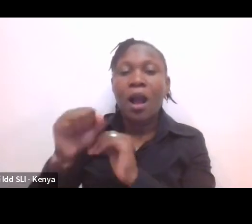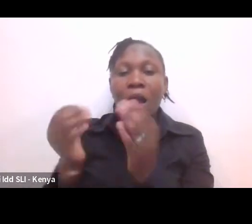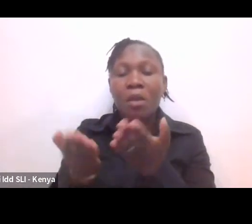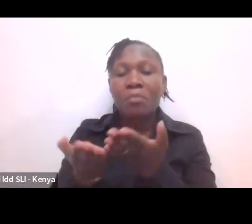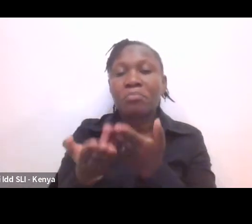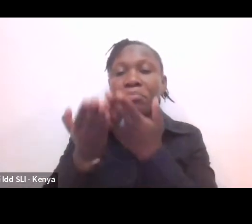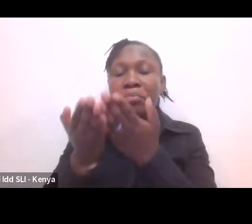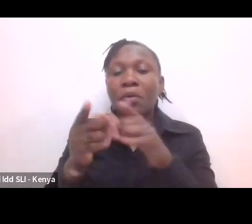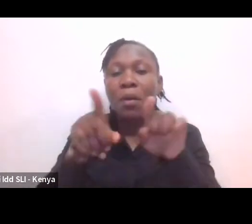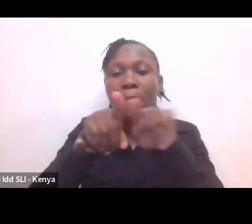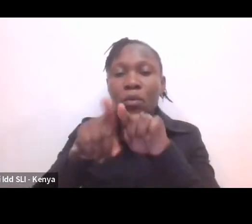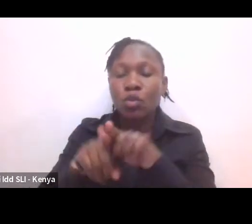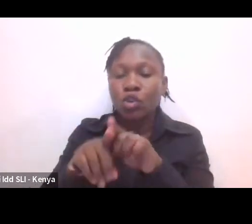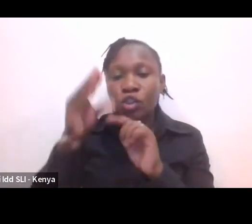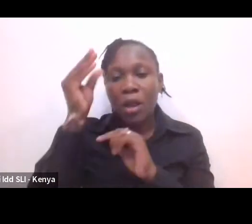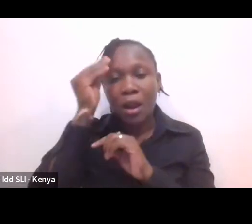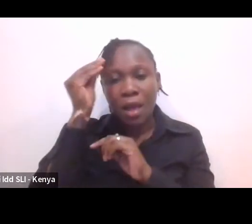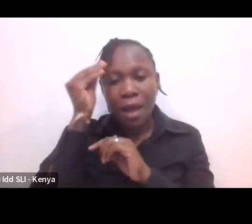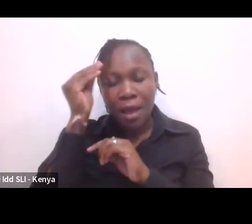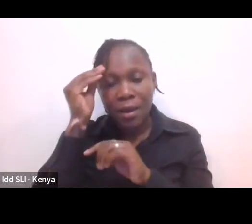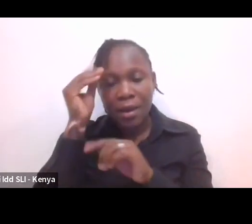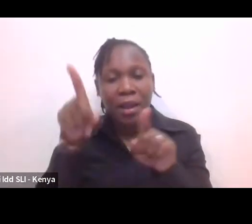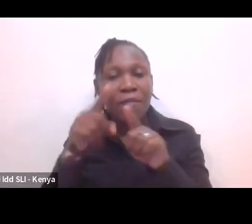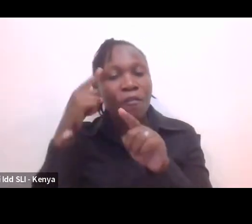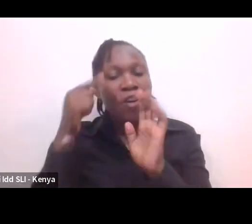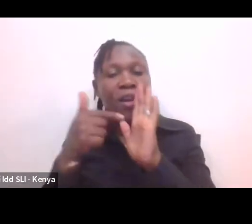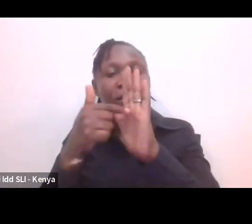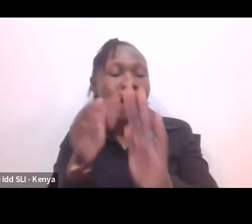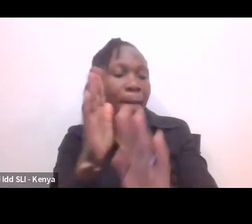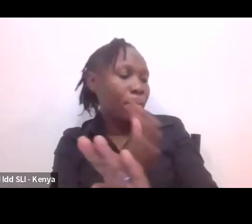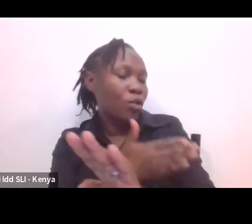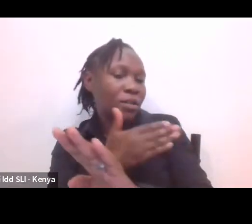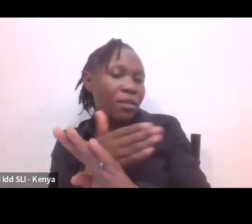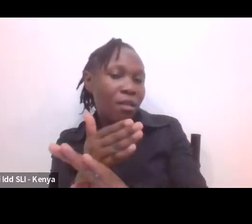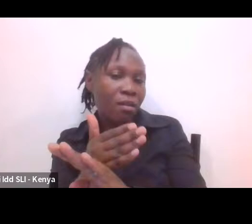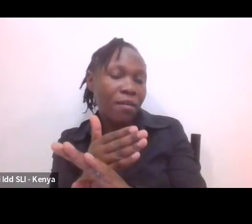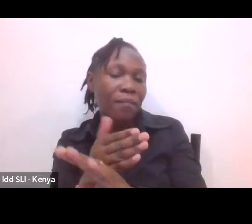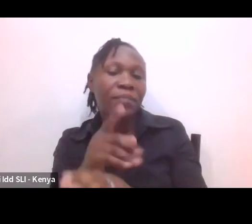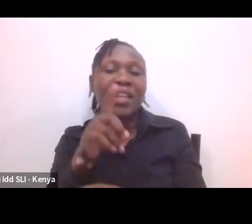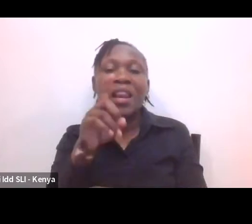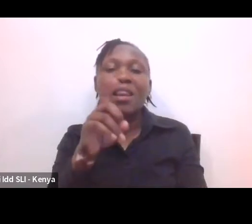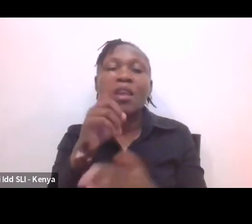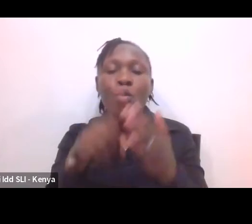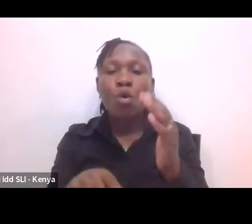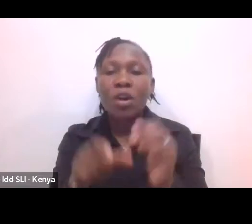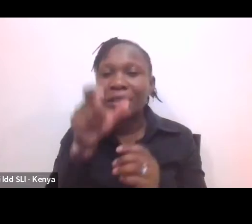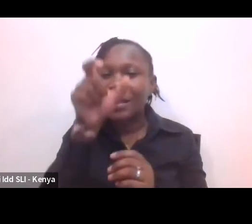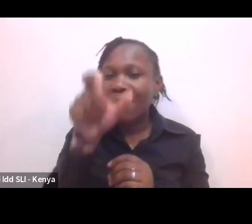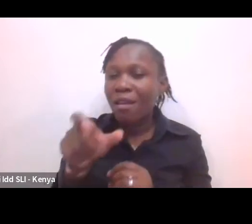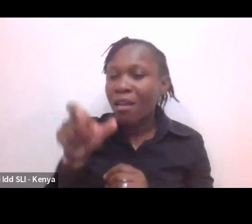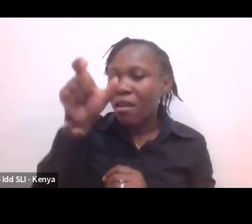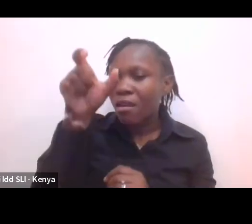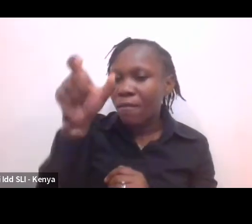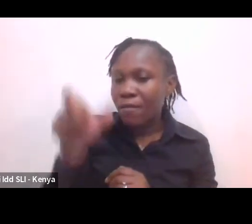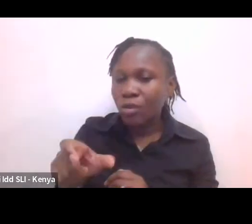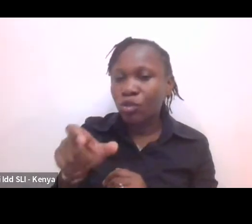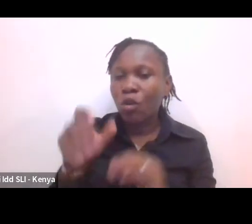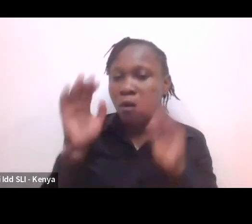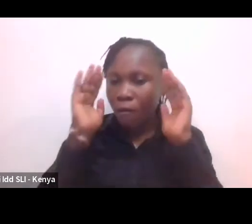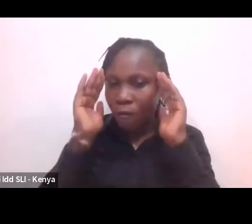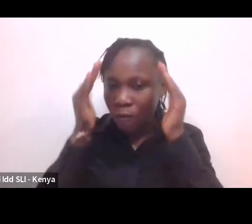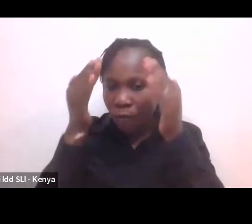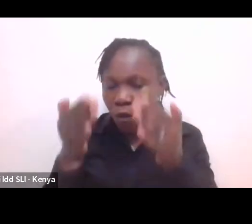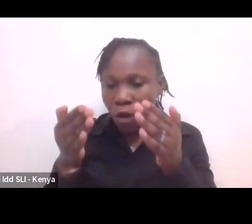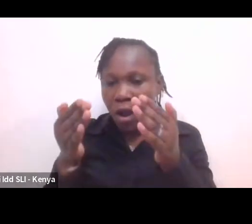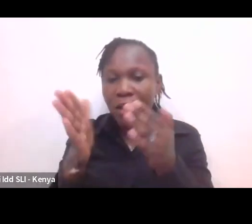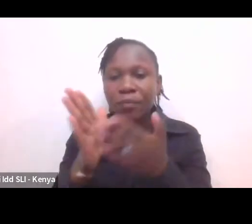Playing in an ensemble, singing in a choir requires individual dedication and shared cooperation and perseverance.